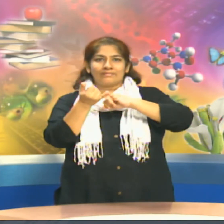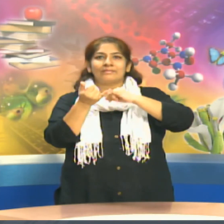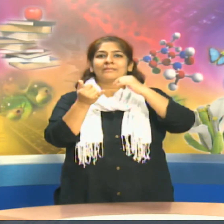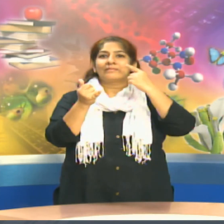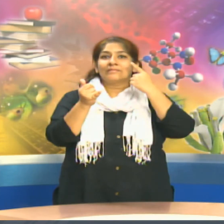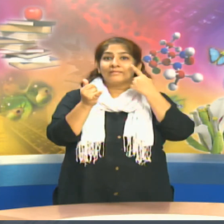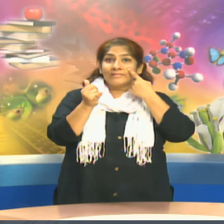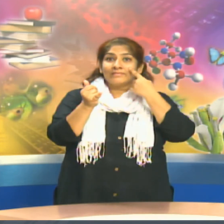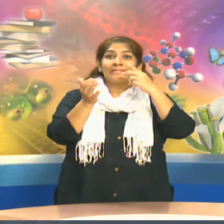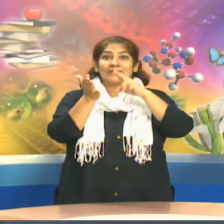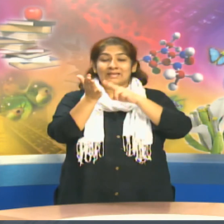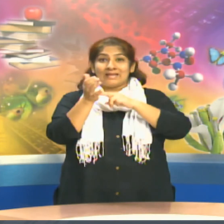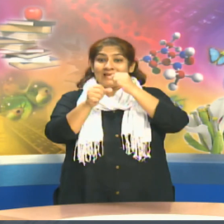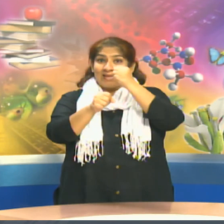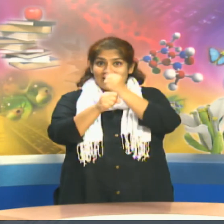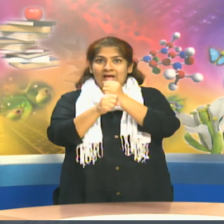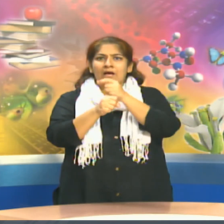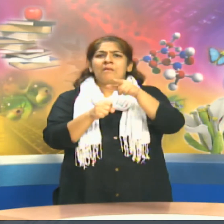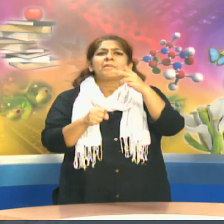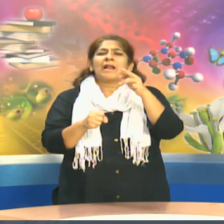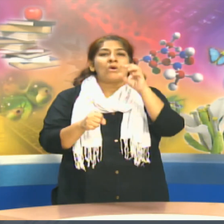function of any management.